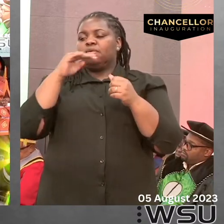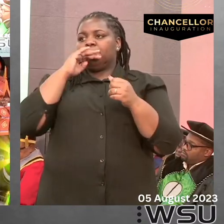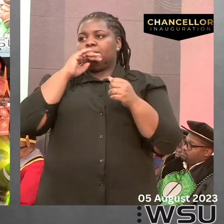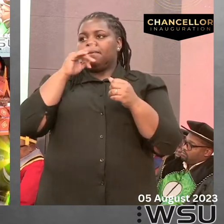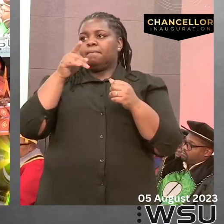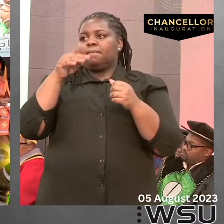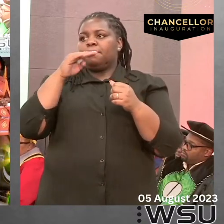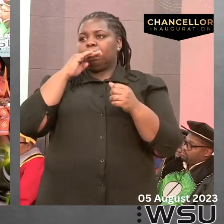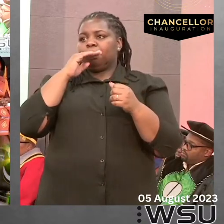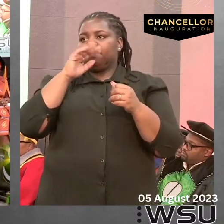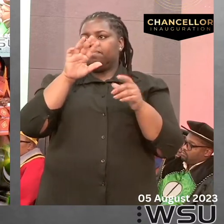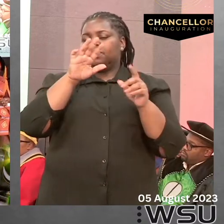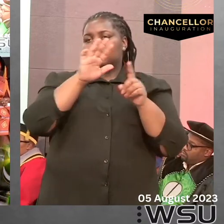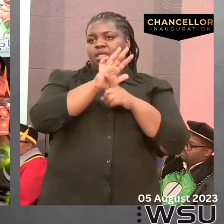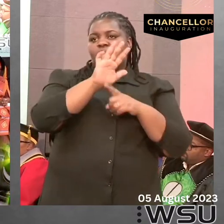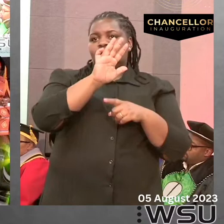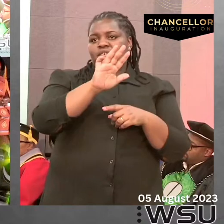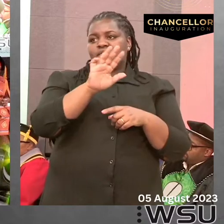in